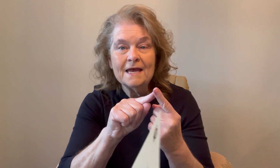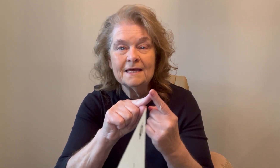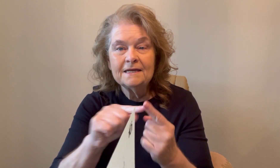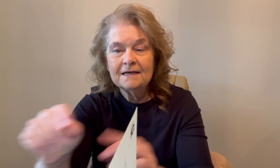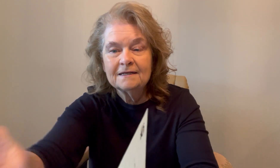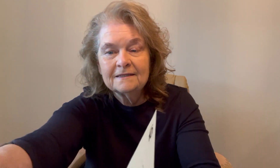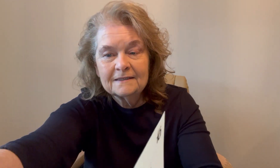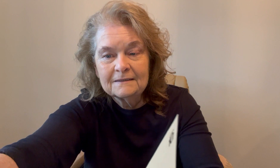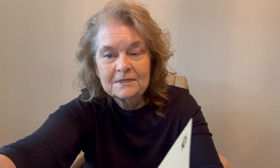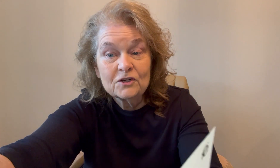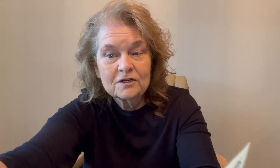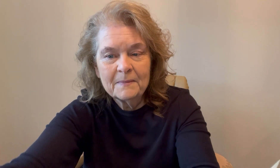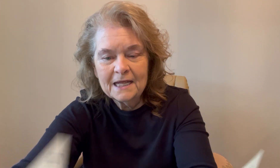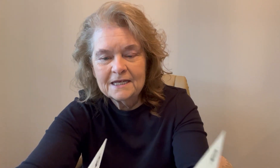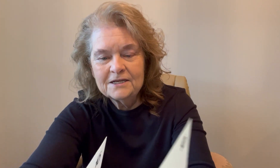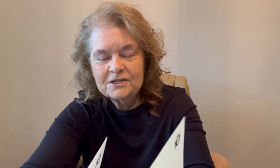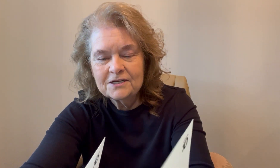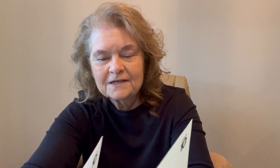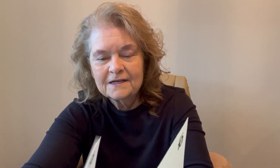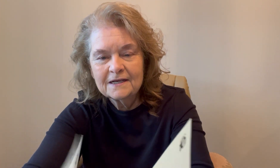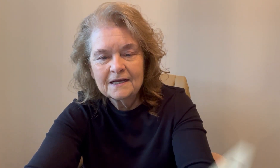when, turn the page,